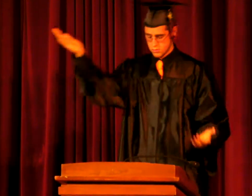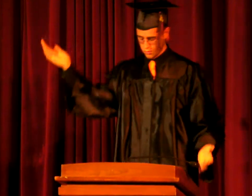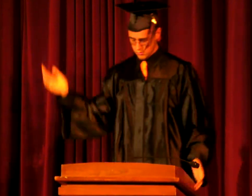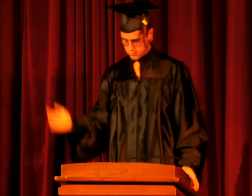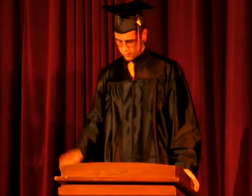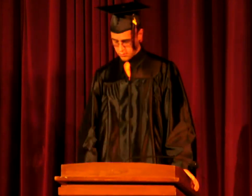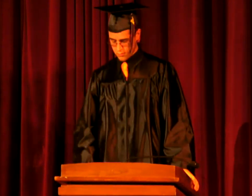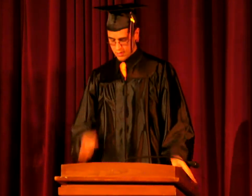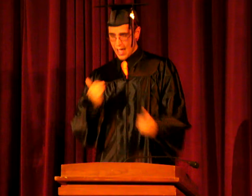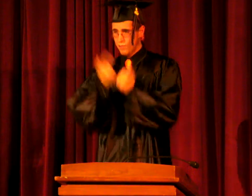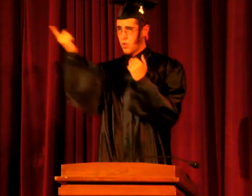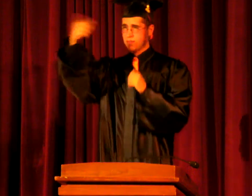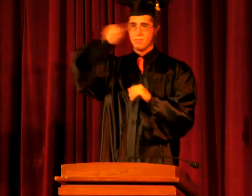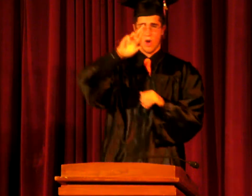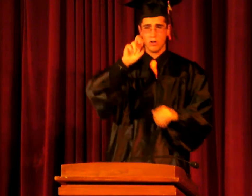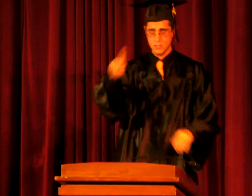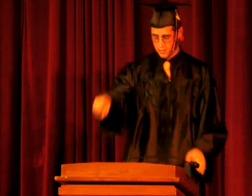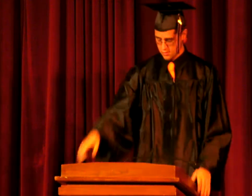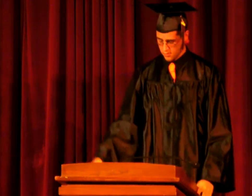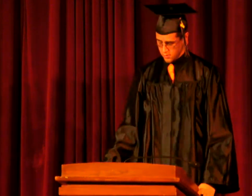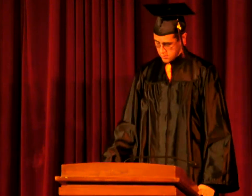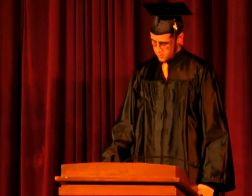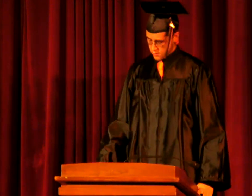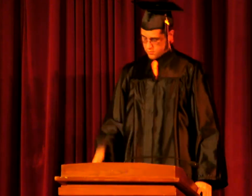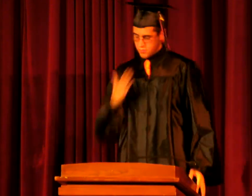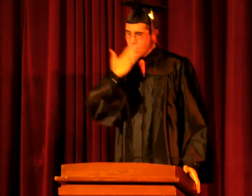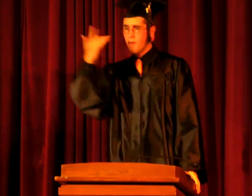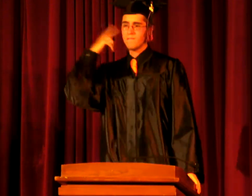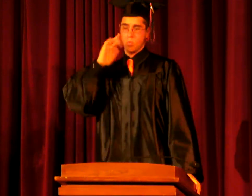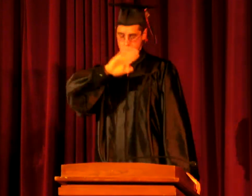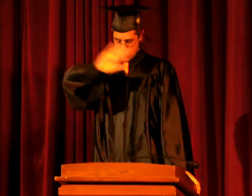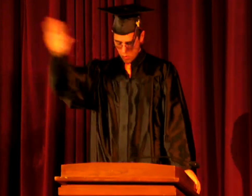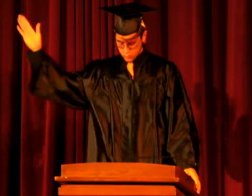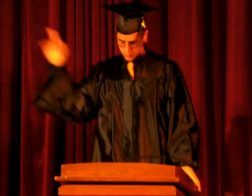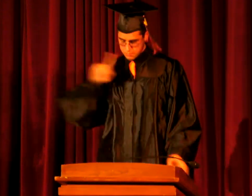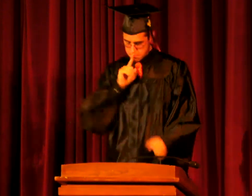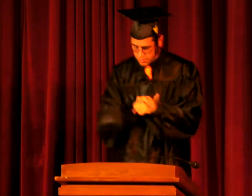Our friends and everyone else here at RSD, I want to thank you for your commitment to our success.